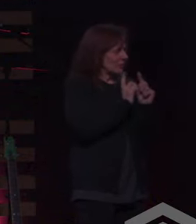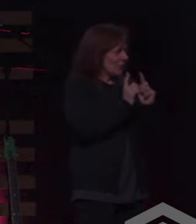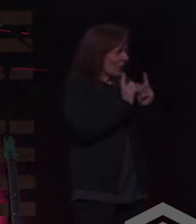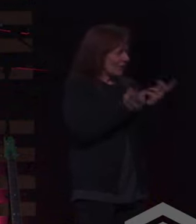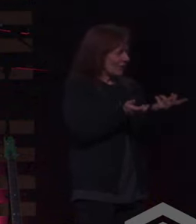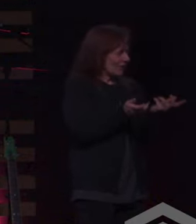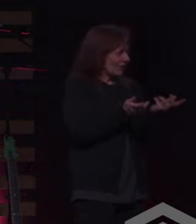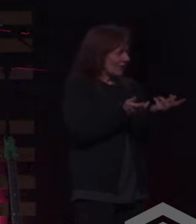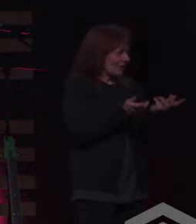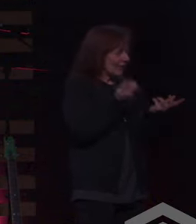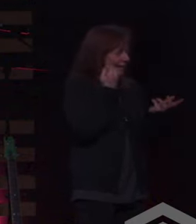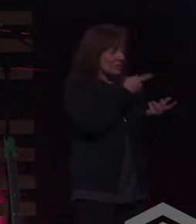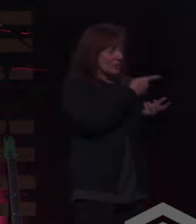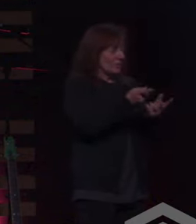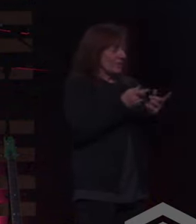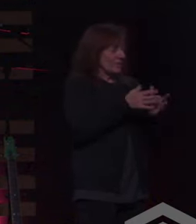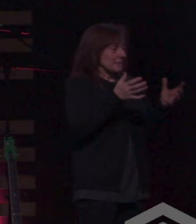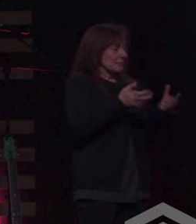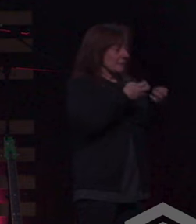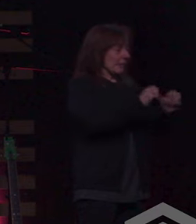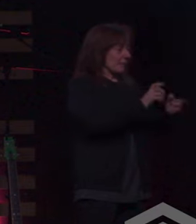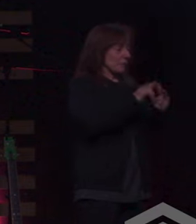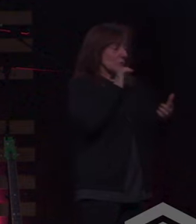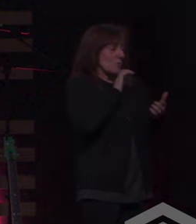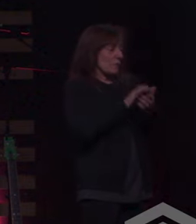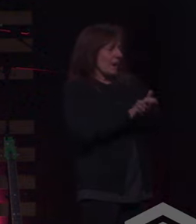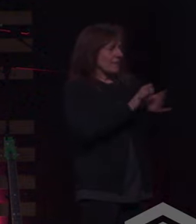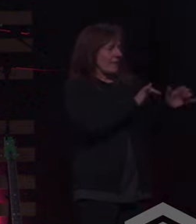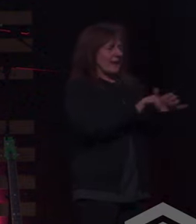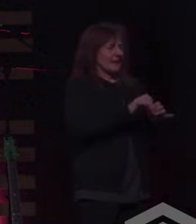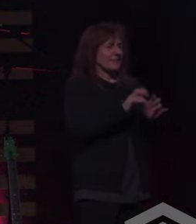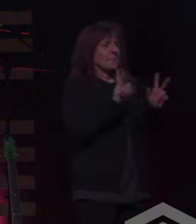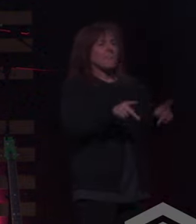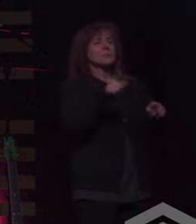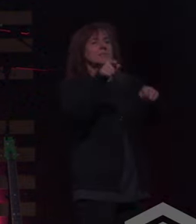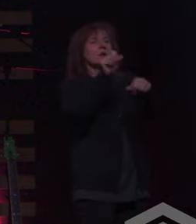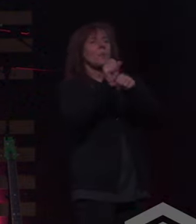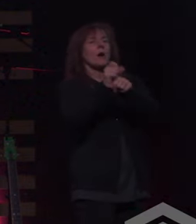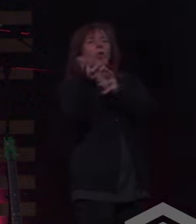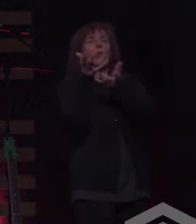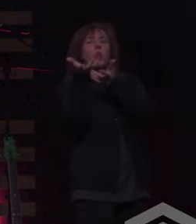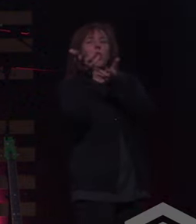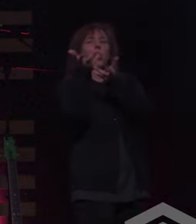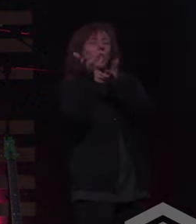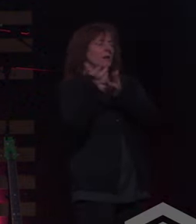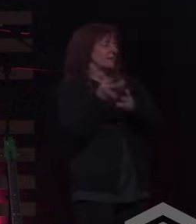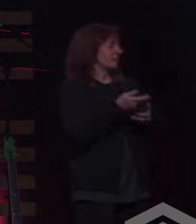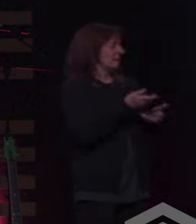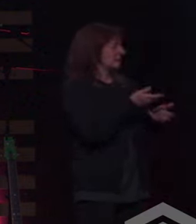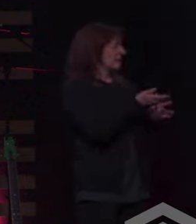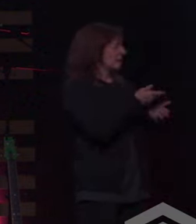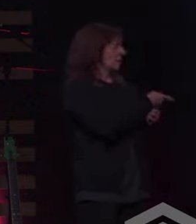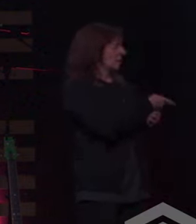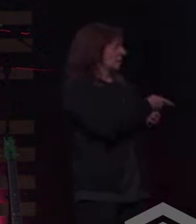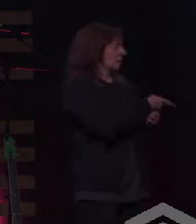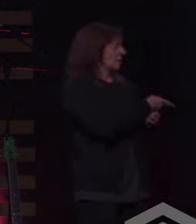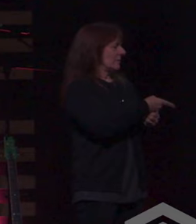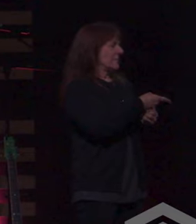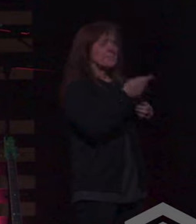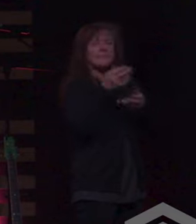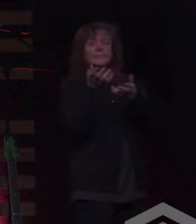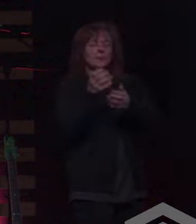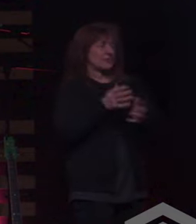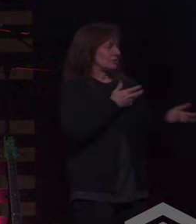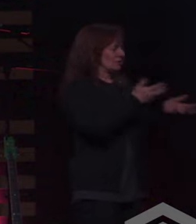For some of you, if you give as much effort to your wife as you are that person at work, it may work out a little bit better. If you